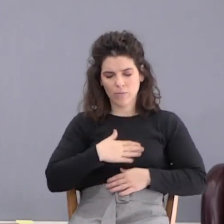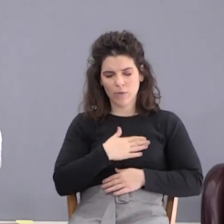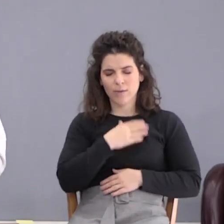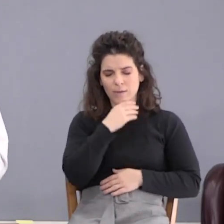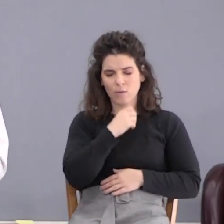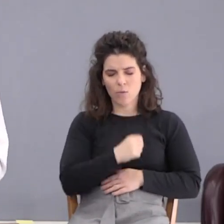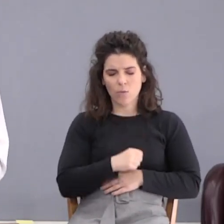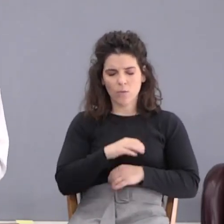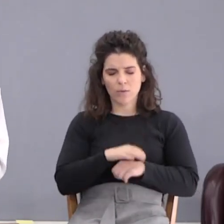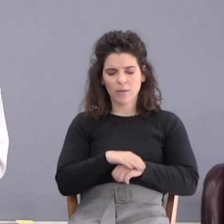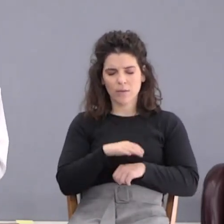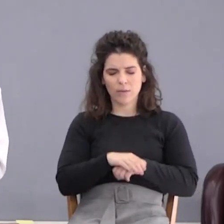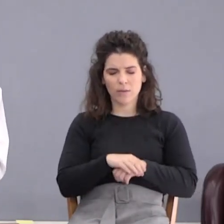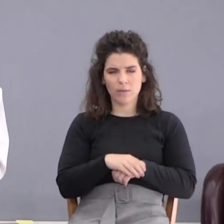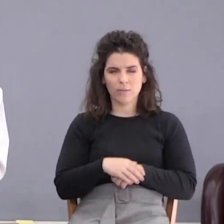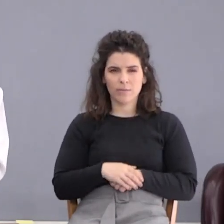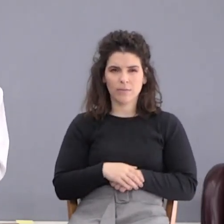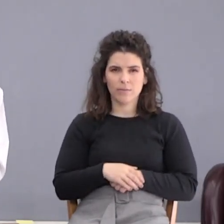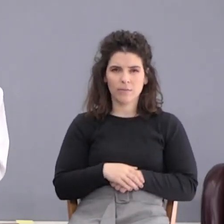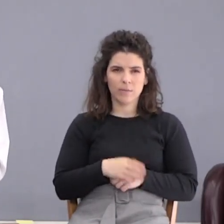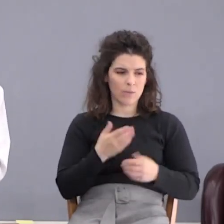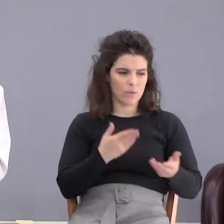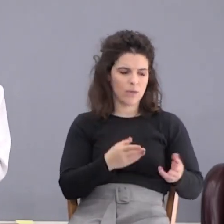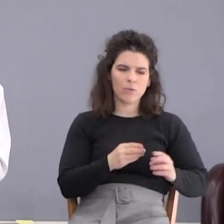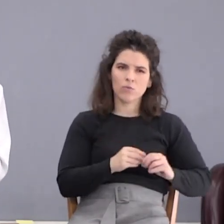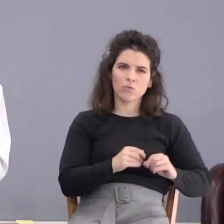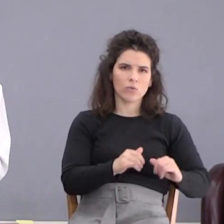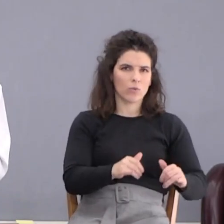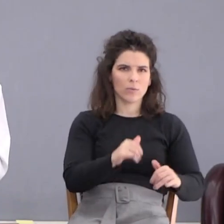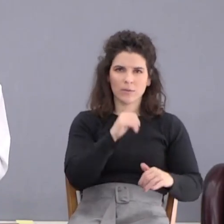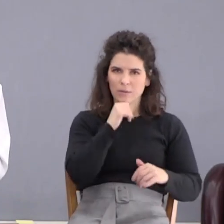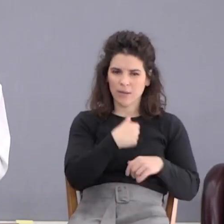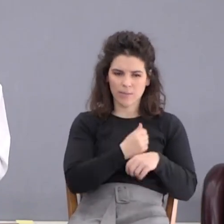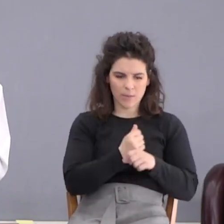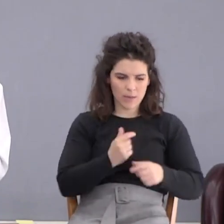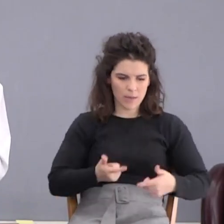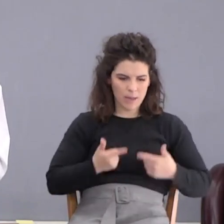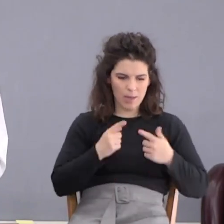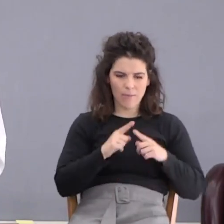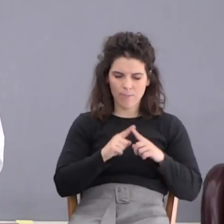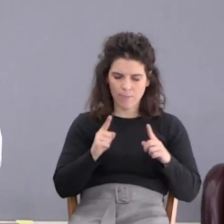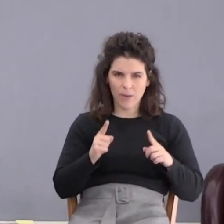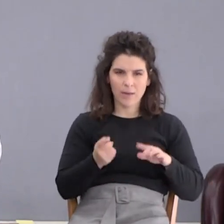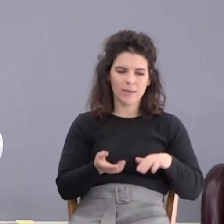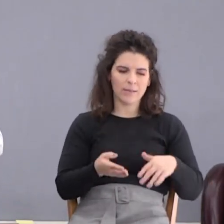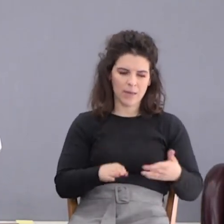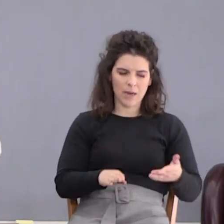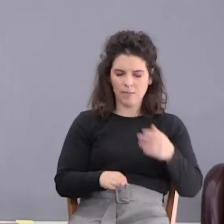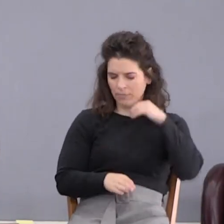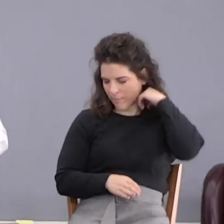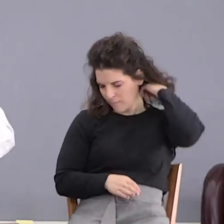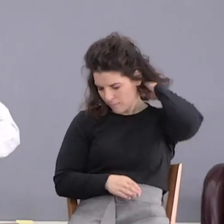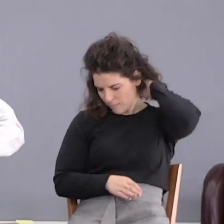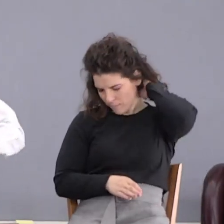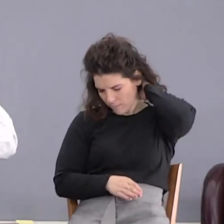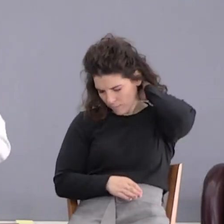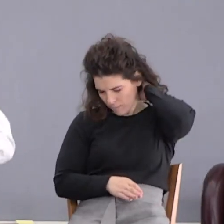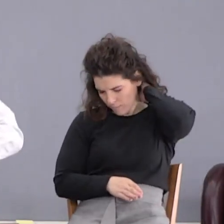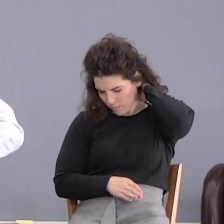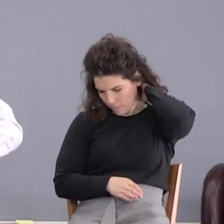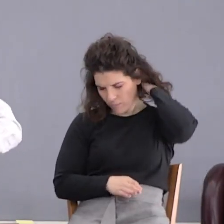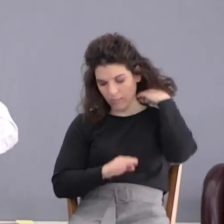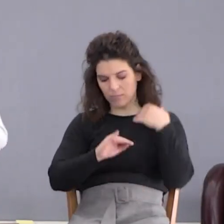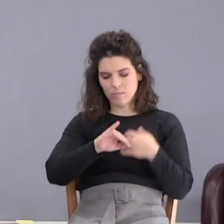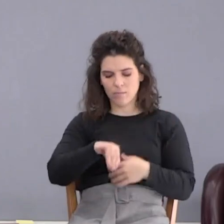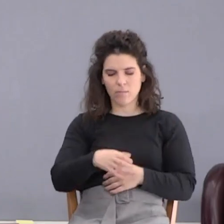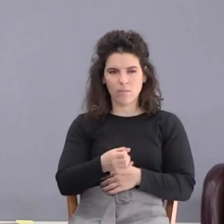old English here. That which thou sowest is not quickened except it die. Go to John chapter 12. Go to John